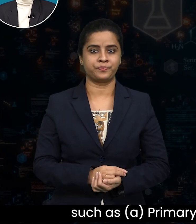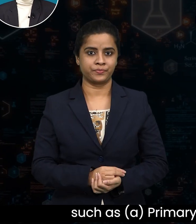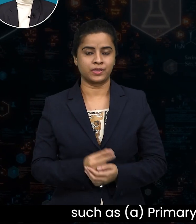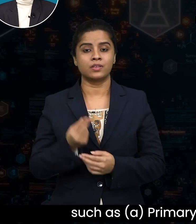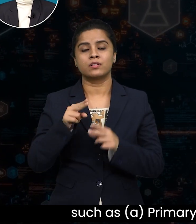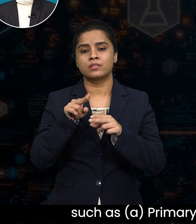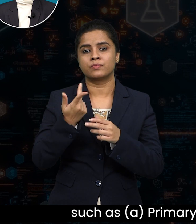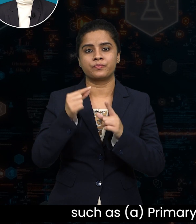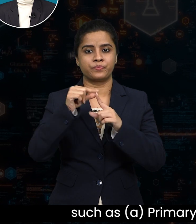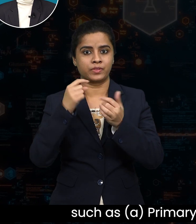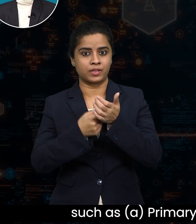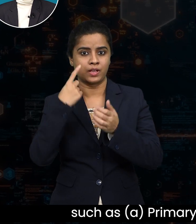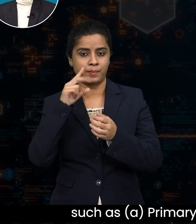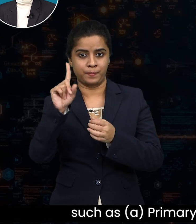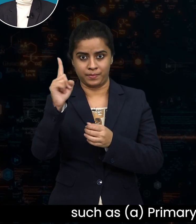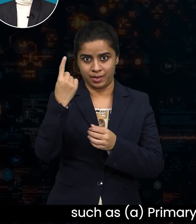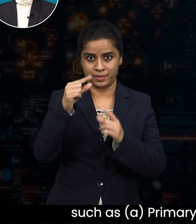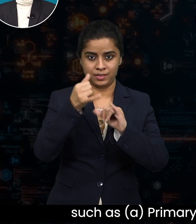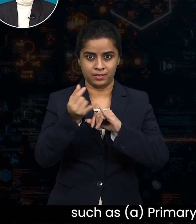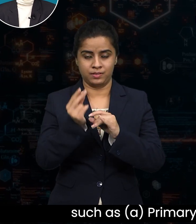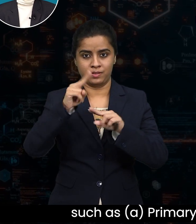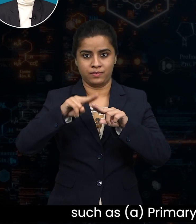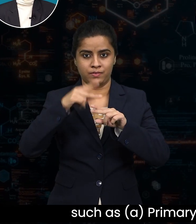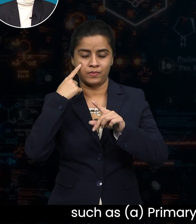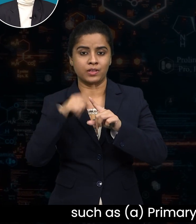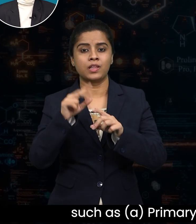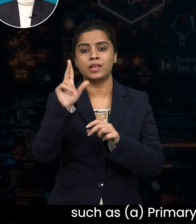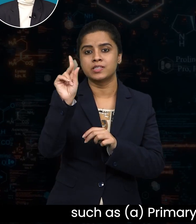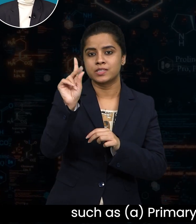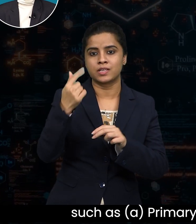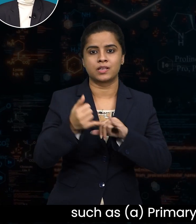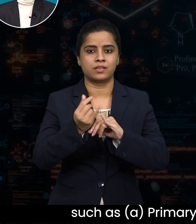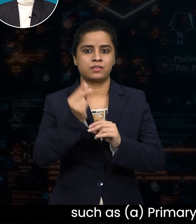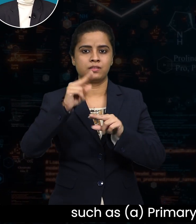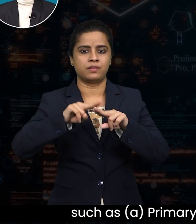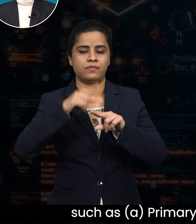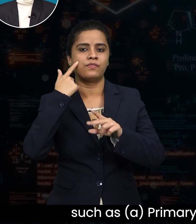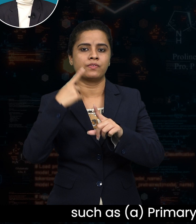as primary suffix and secondary suffix.